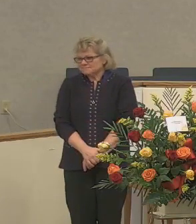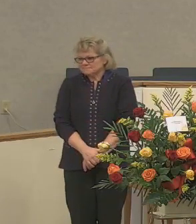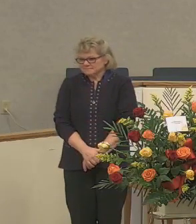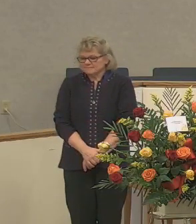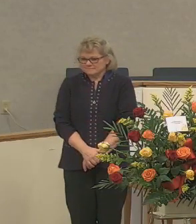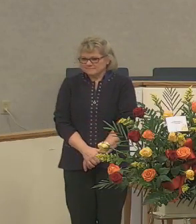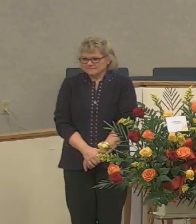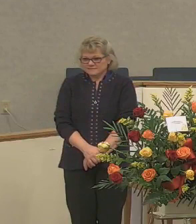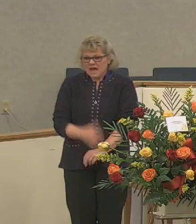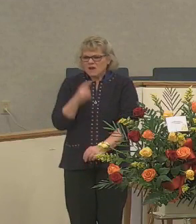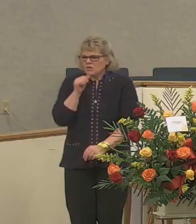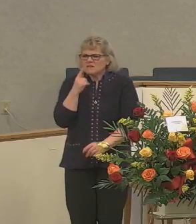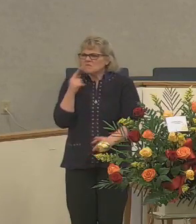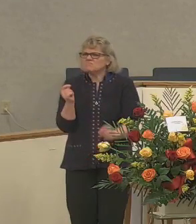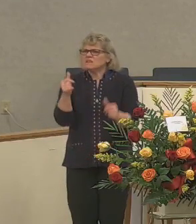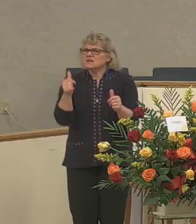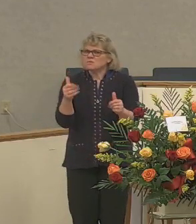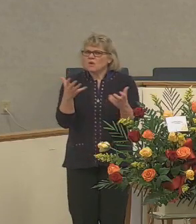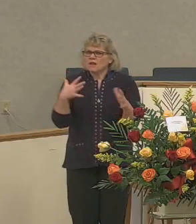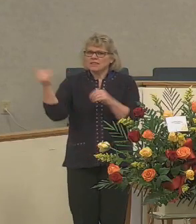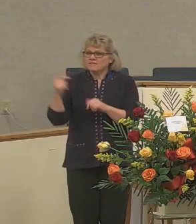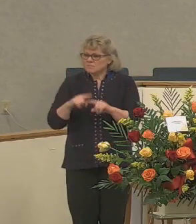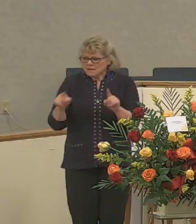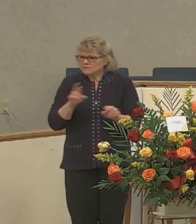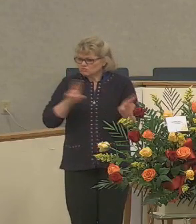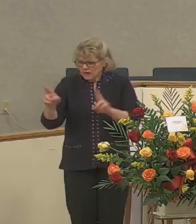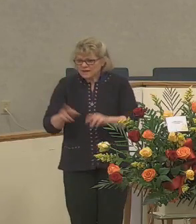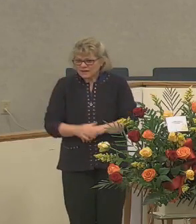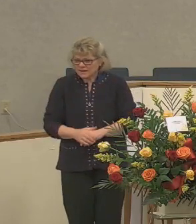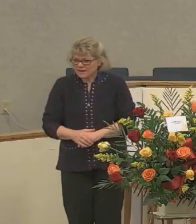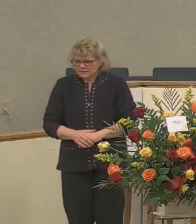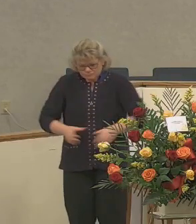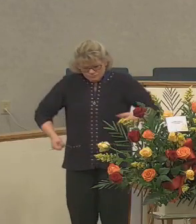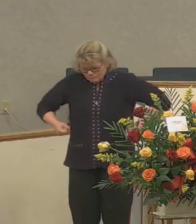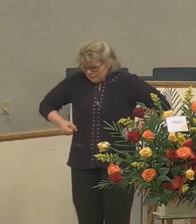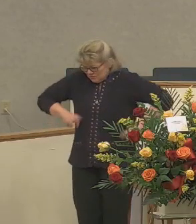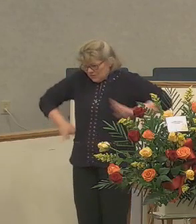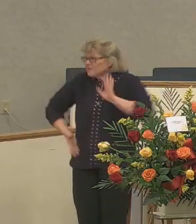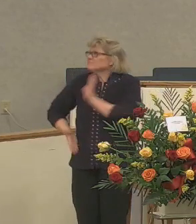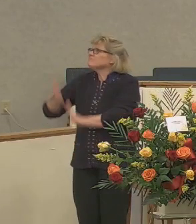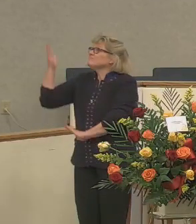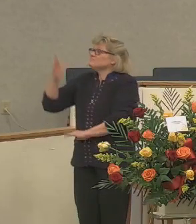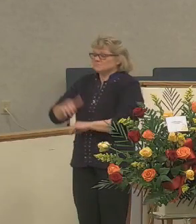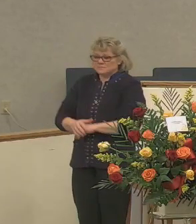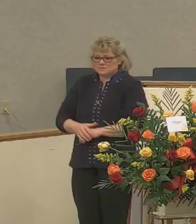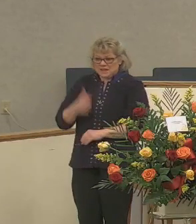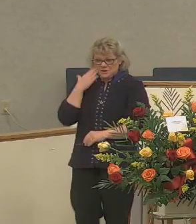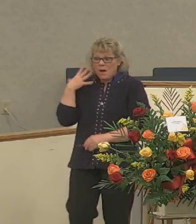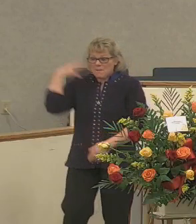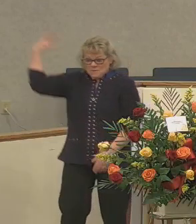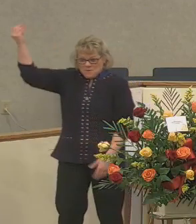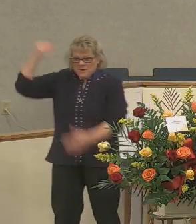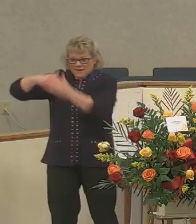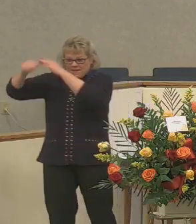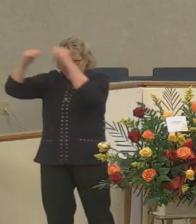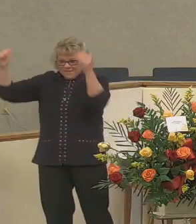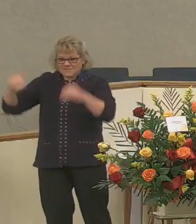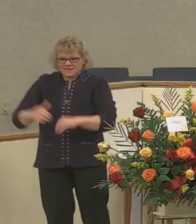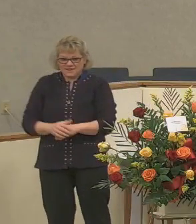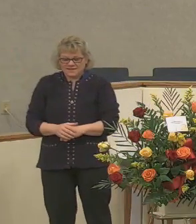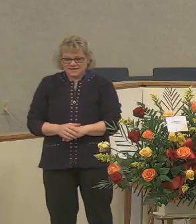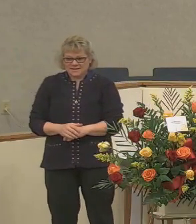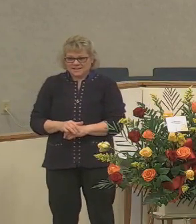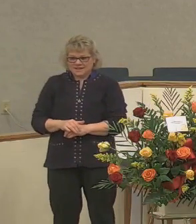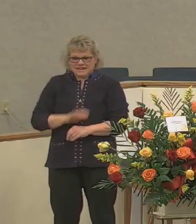I don't think he wanted to leave right away, but he was ready. He had his bags packed, right? He knew where he was headed, and that was